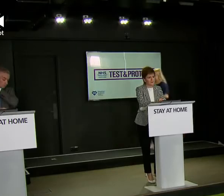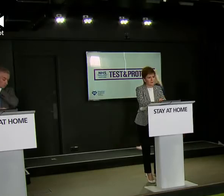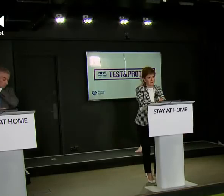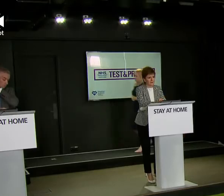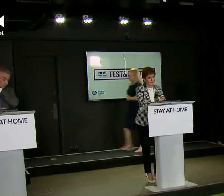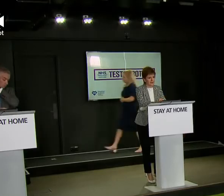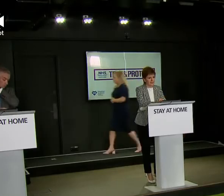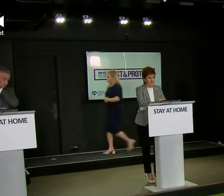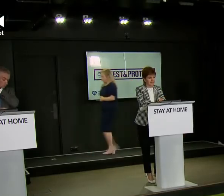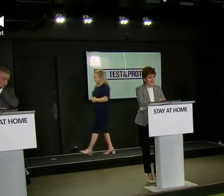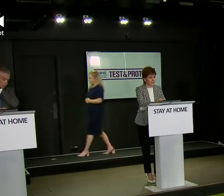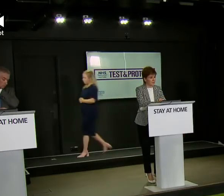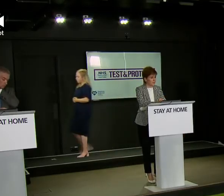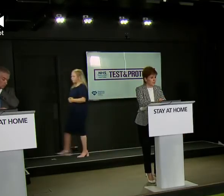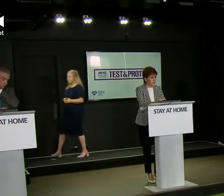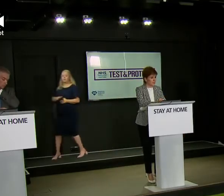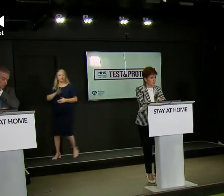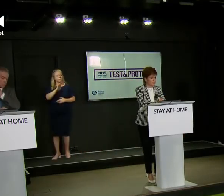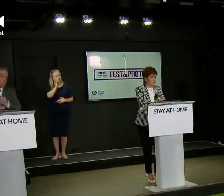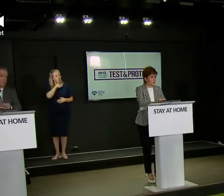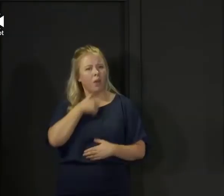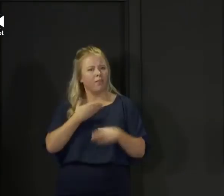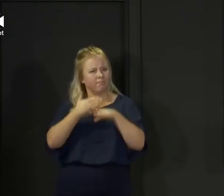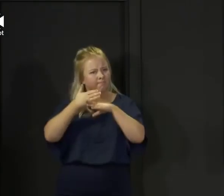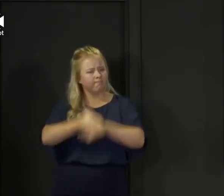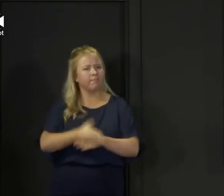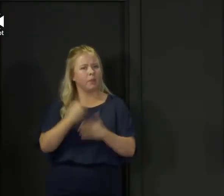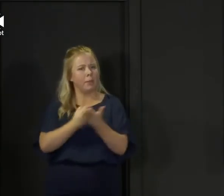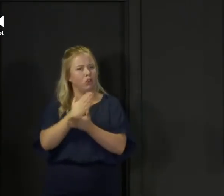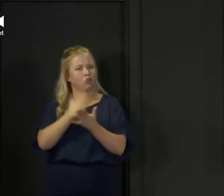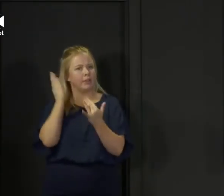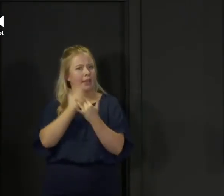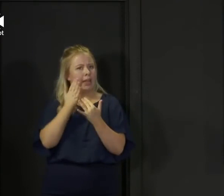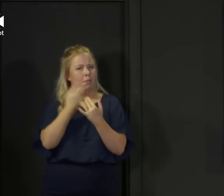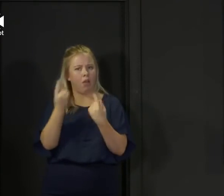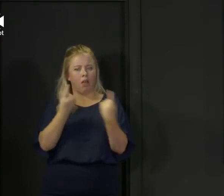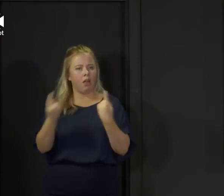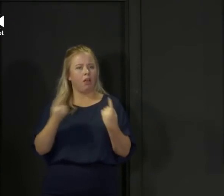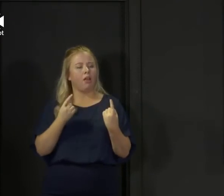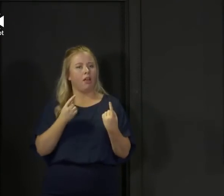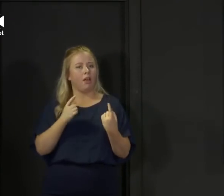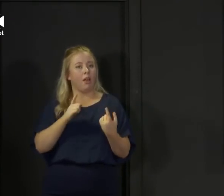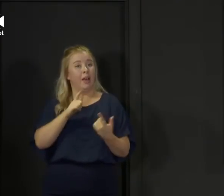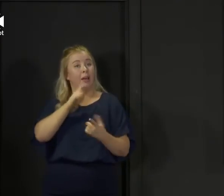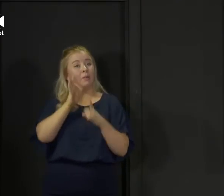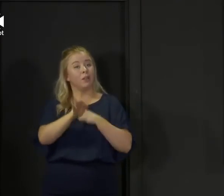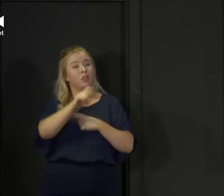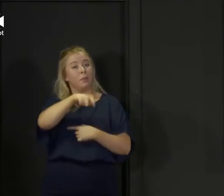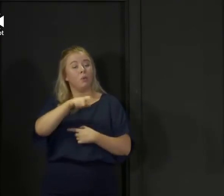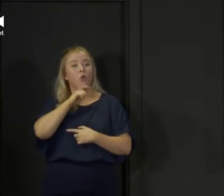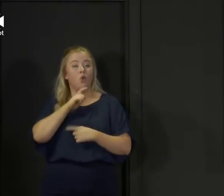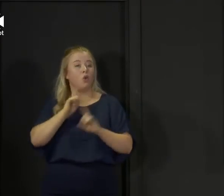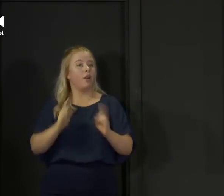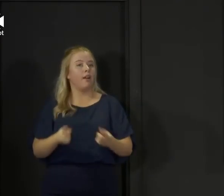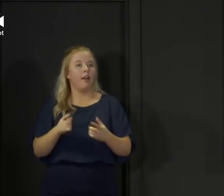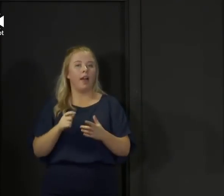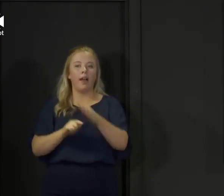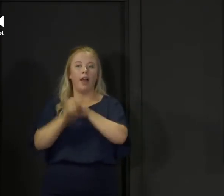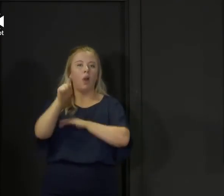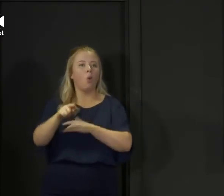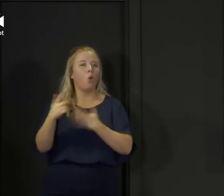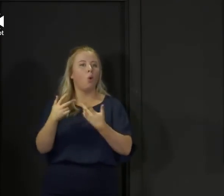really hard to make this as accessible for people as possible, particularly those who, for a variety of reasons, don't find it easy to leave their home or to travel